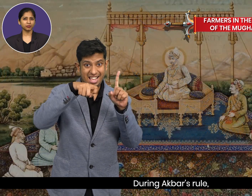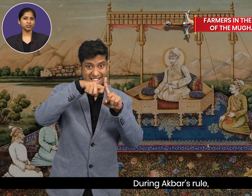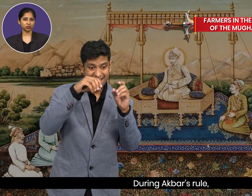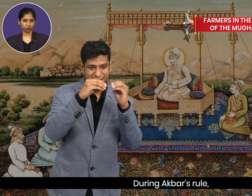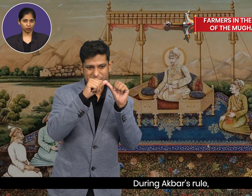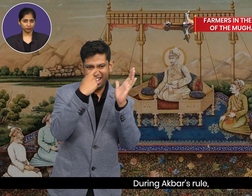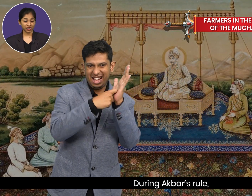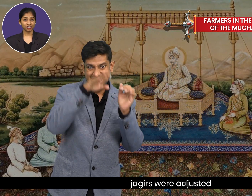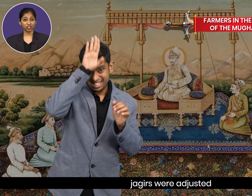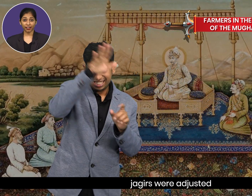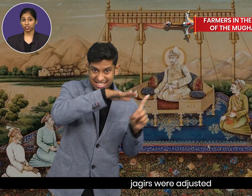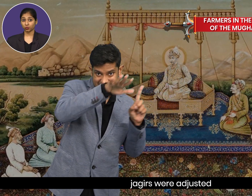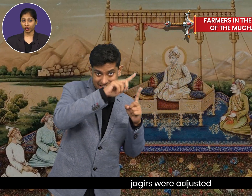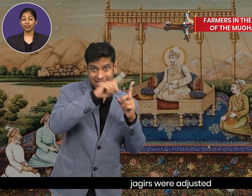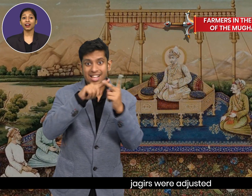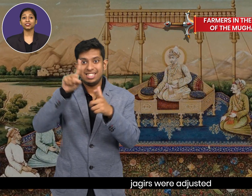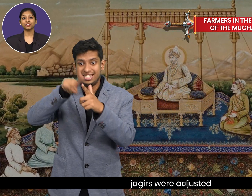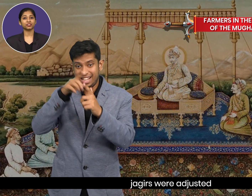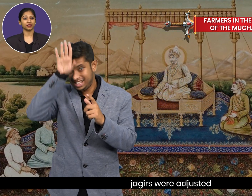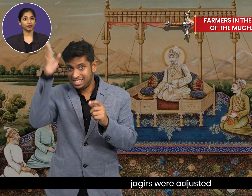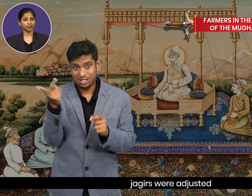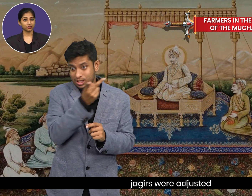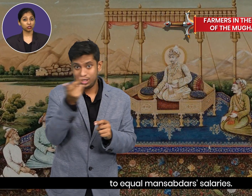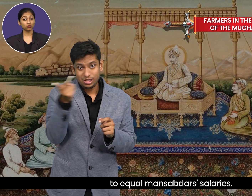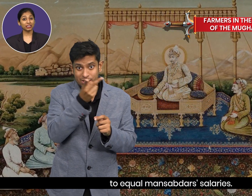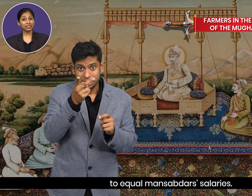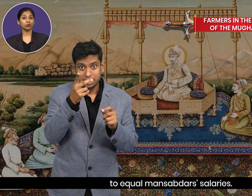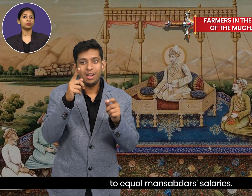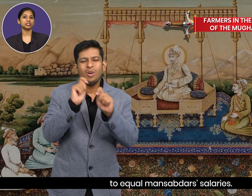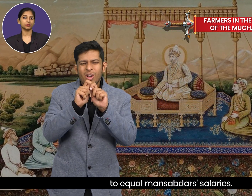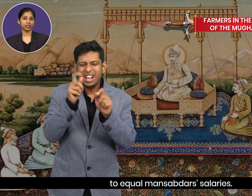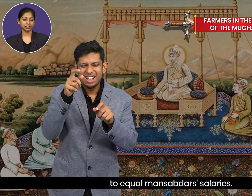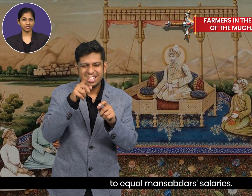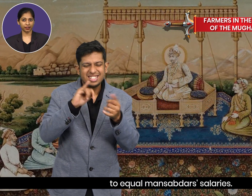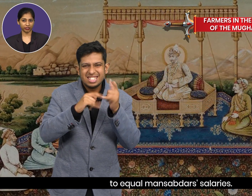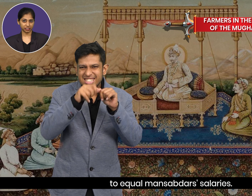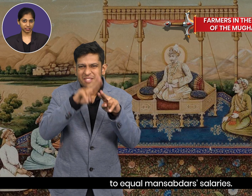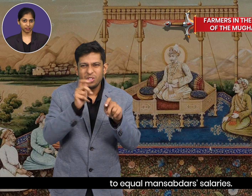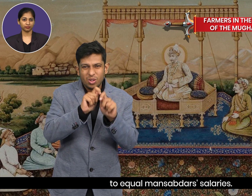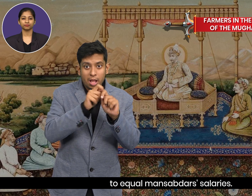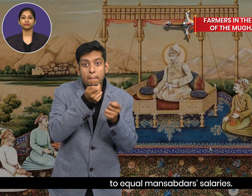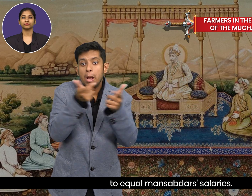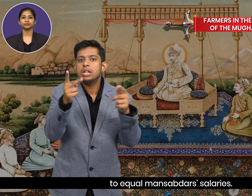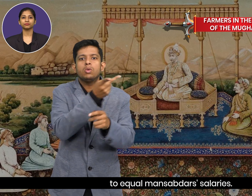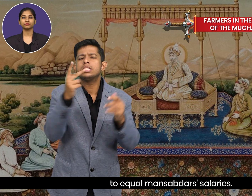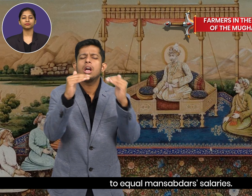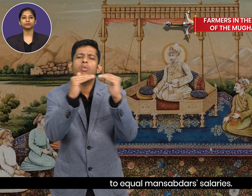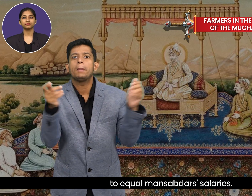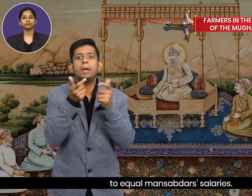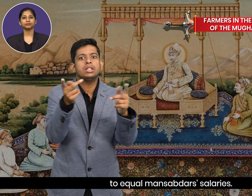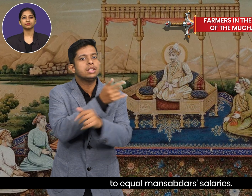During Akbar's rule, Jagirs were adjusted to equal Mansabdar salaries.